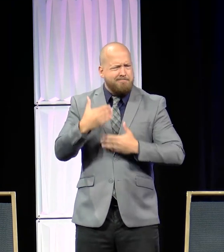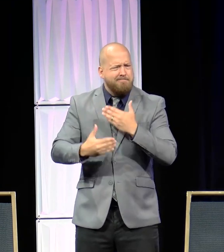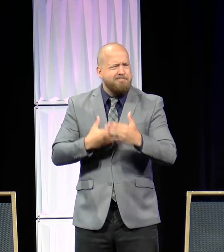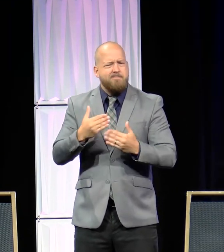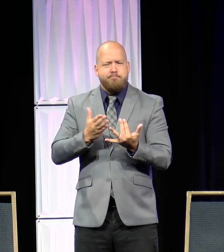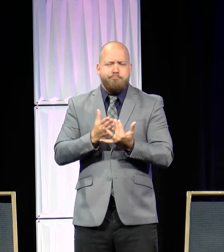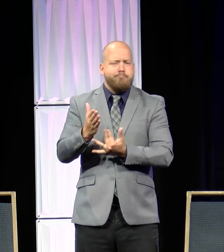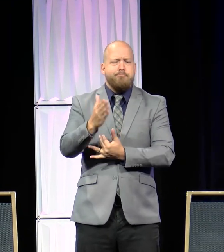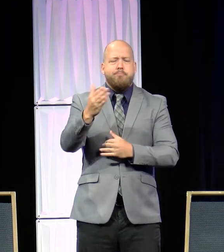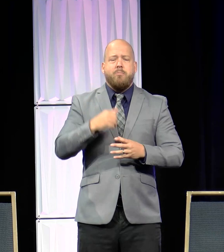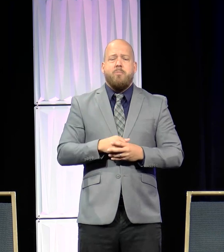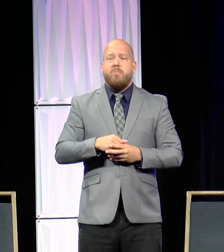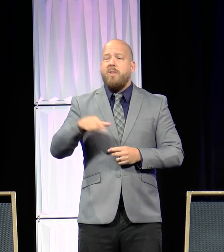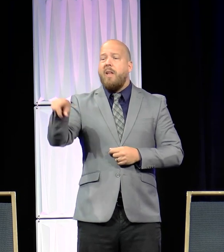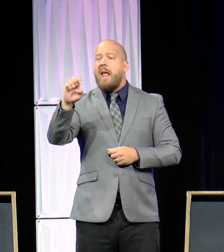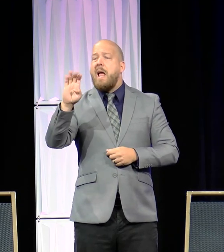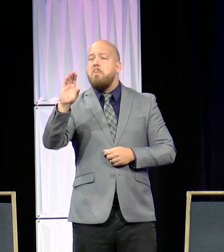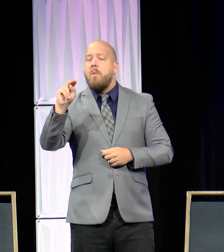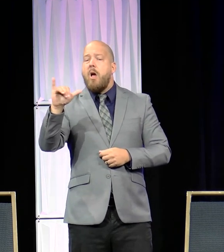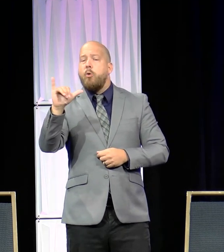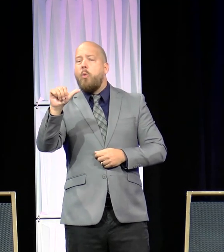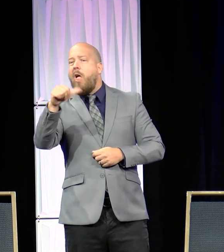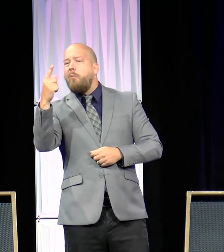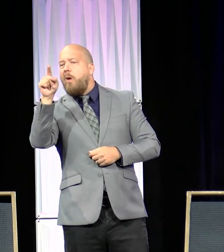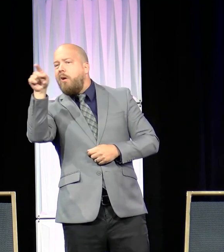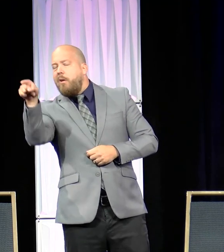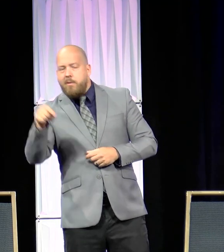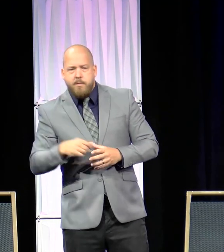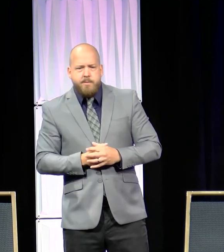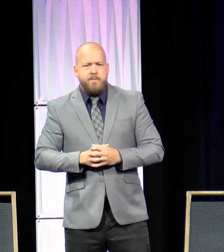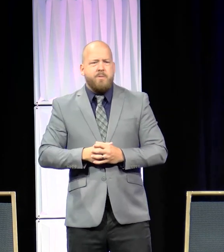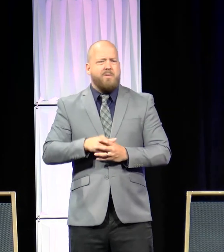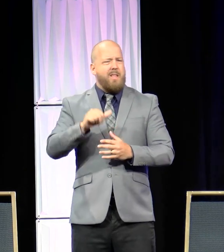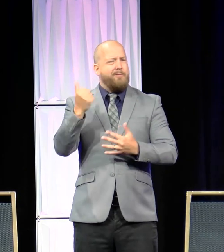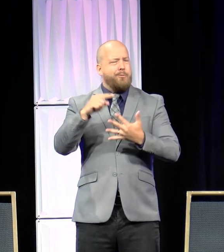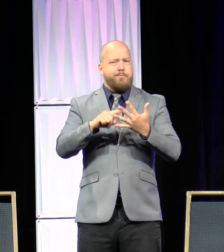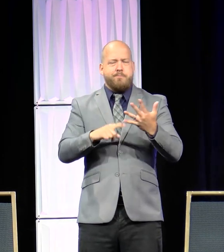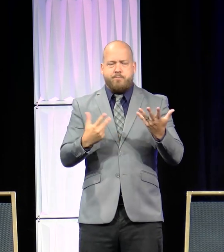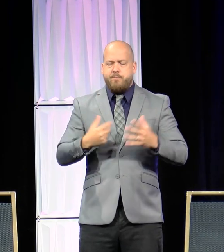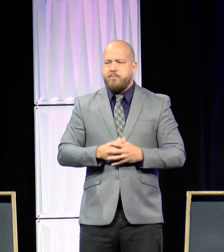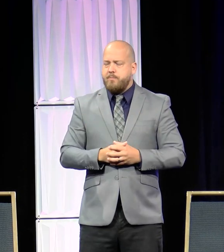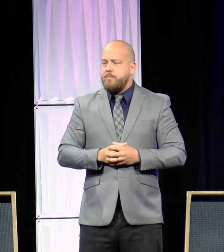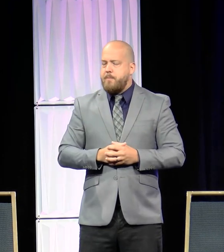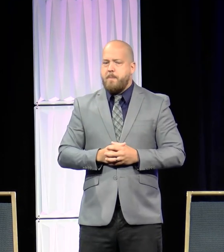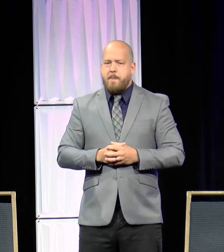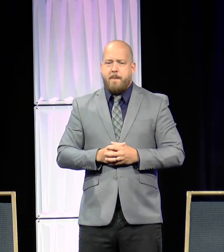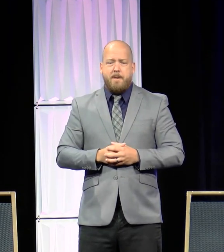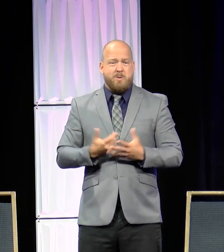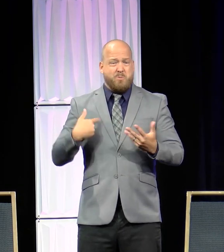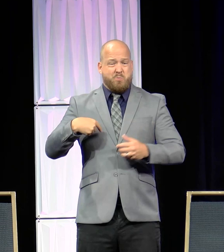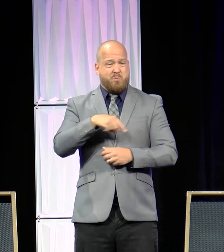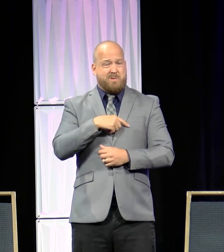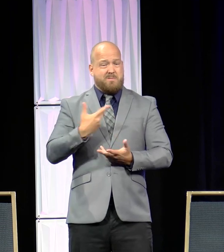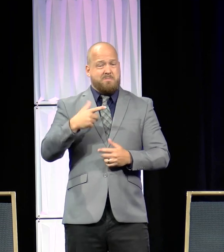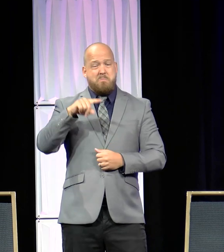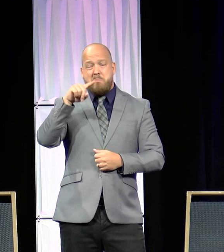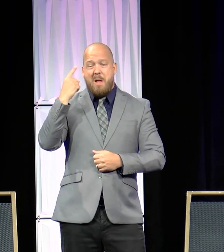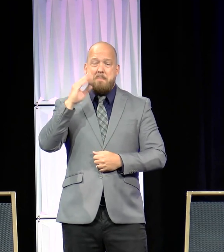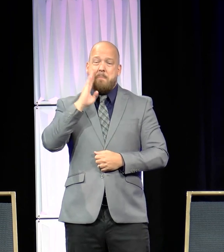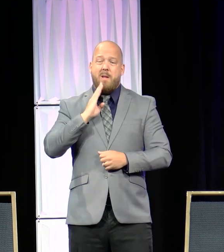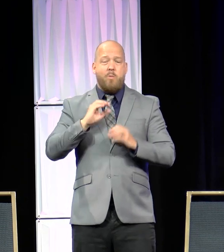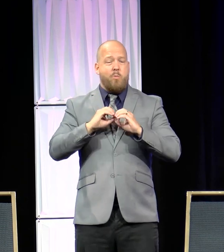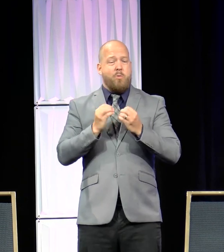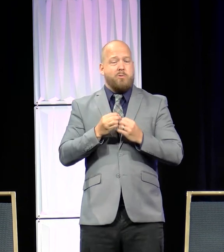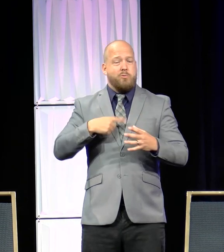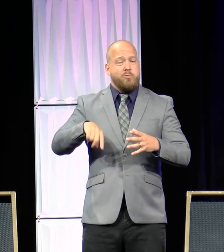my sisters, the Sisters from A Call to Men. We're a black and brown organization. My staff gets a little nervous